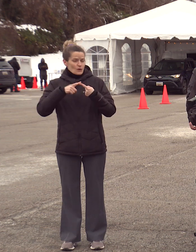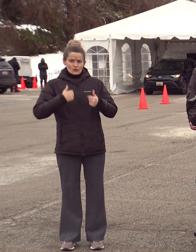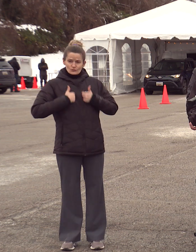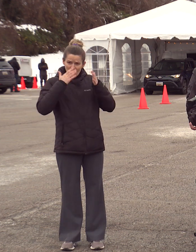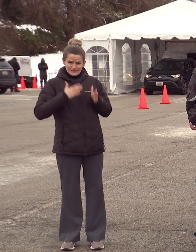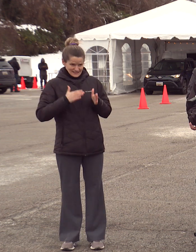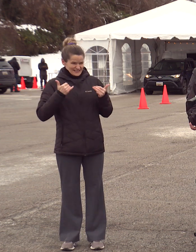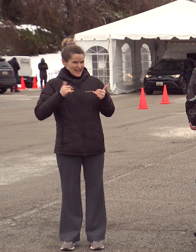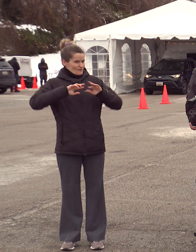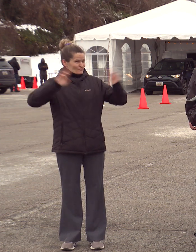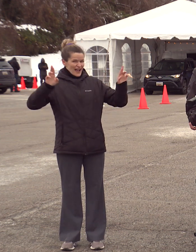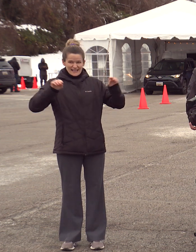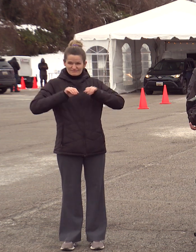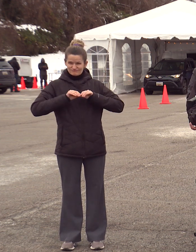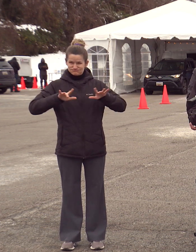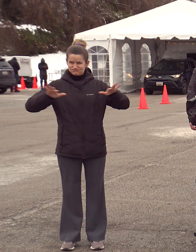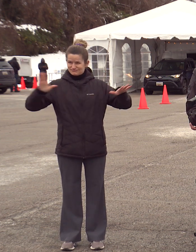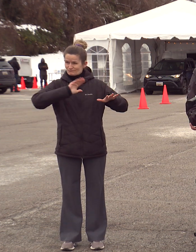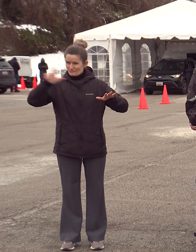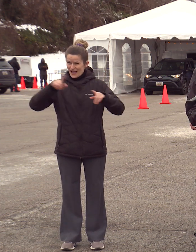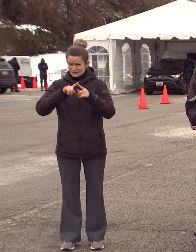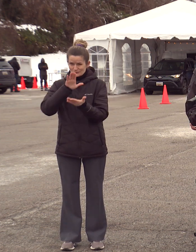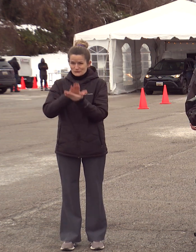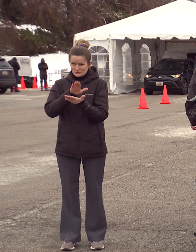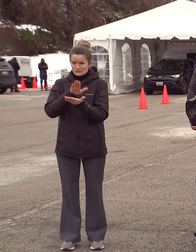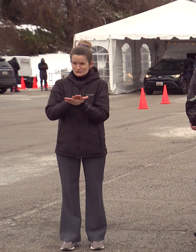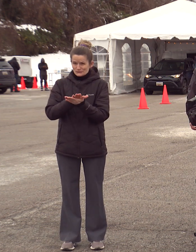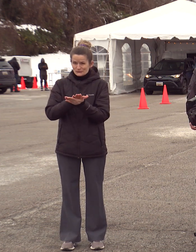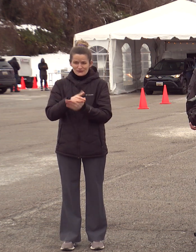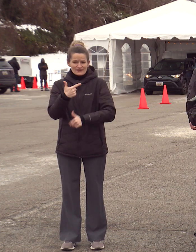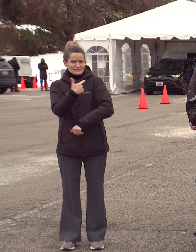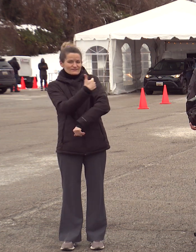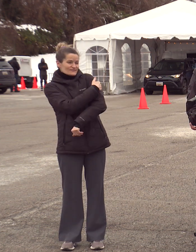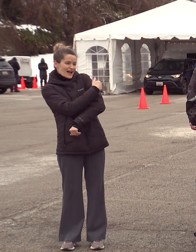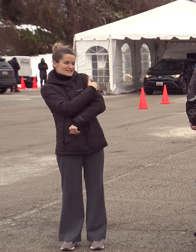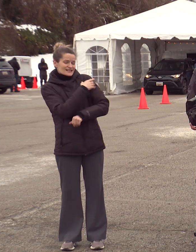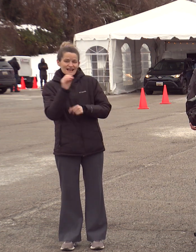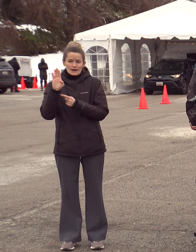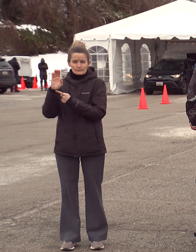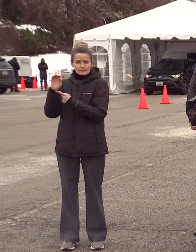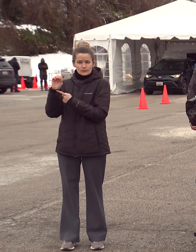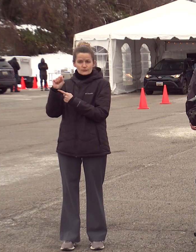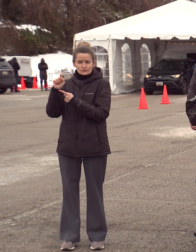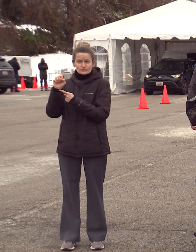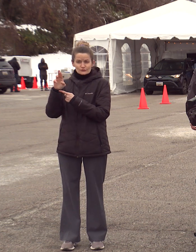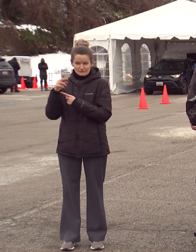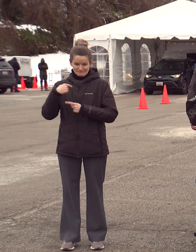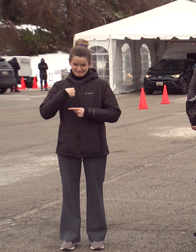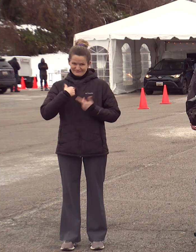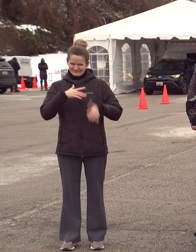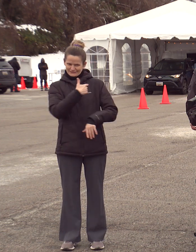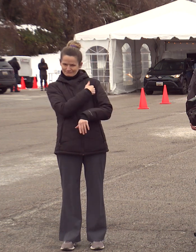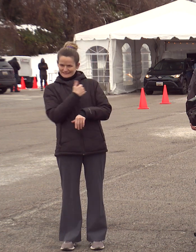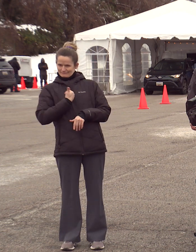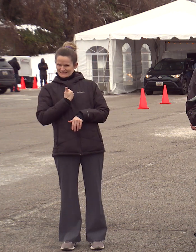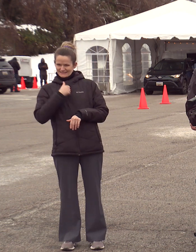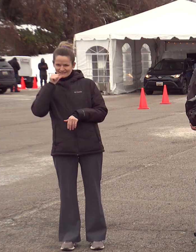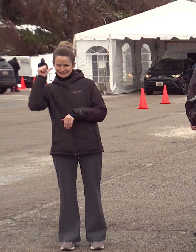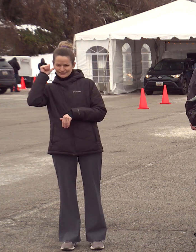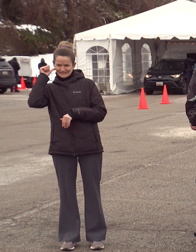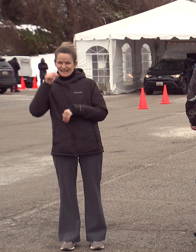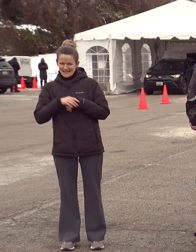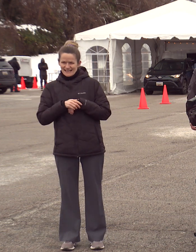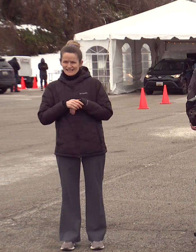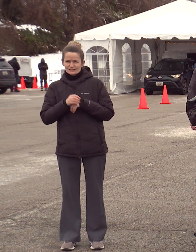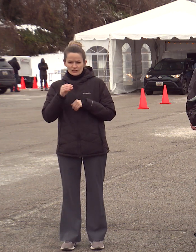gotten vaccinated, boosted like I did yesterday morning, and those who continue to get tested before and after traveling and